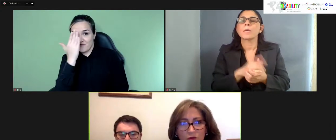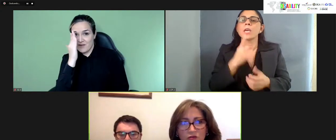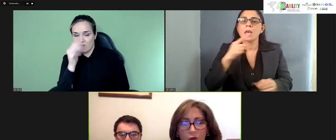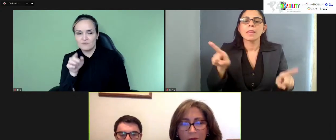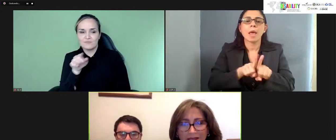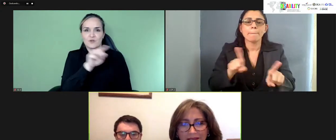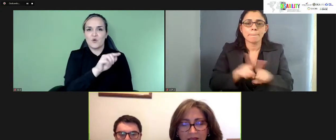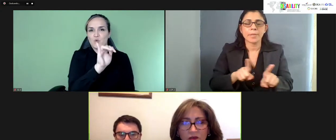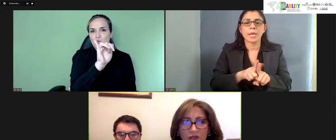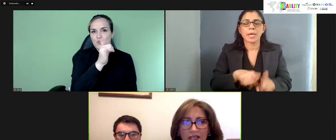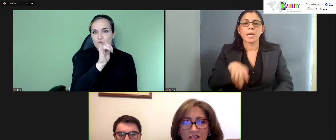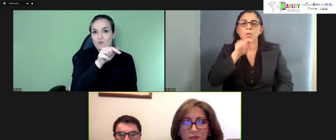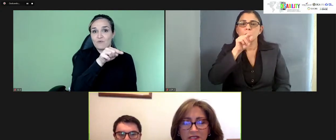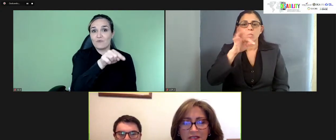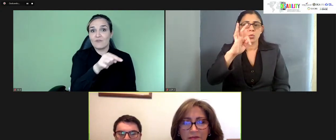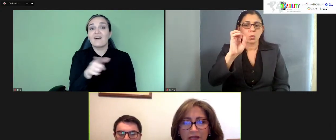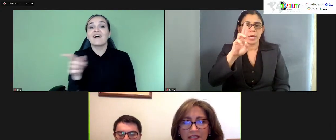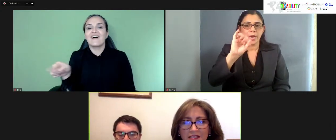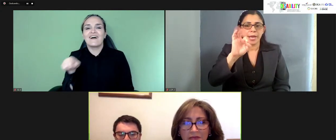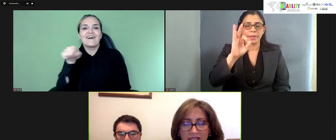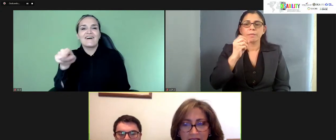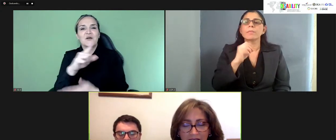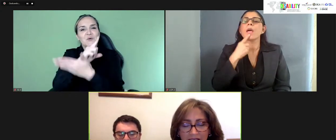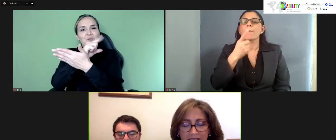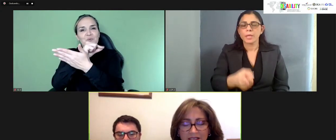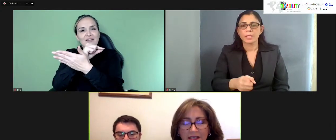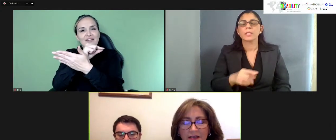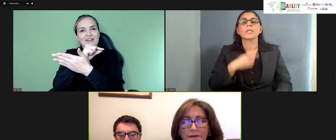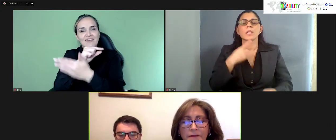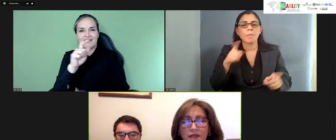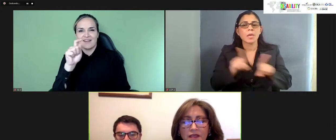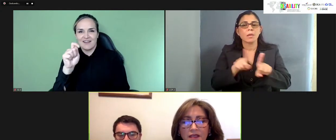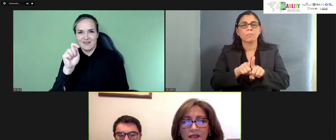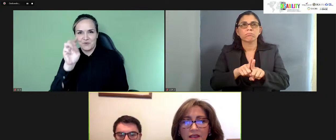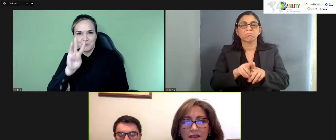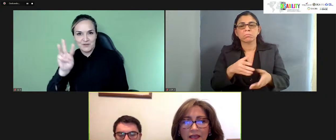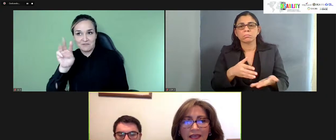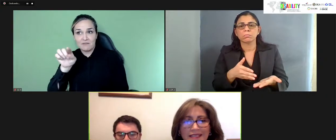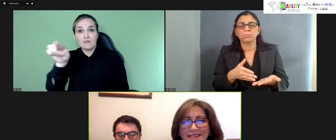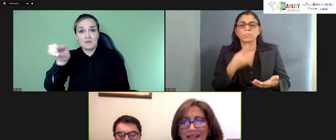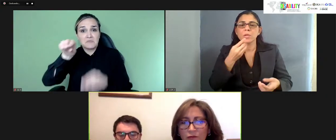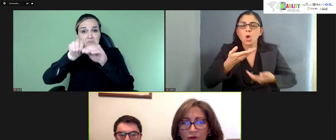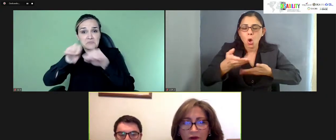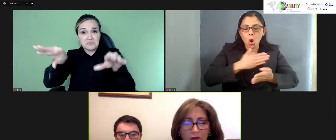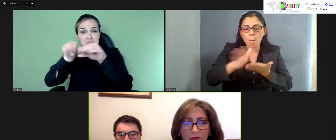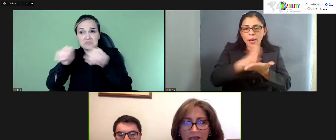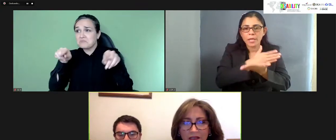and also twitter we are commenting on the main messages